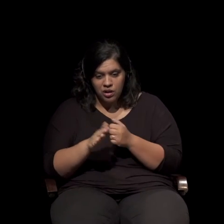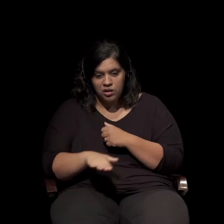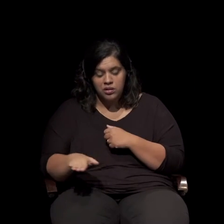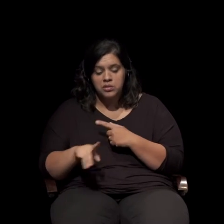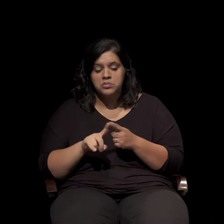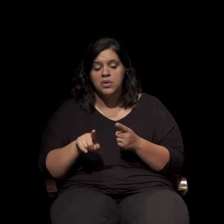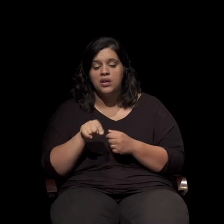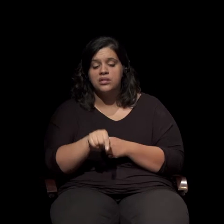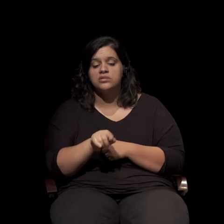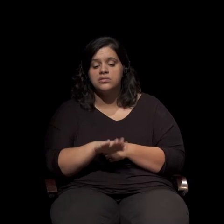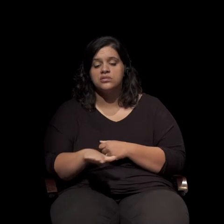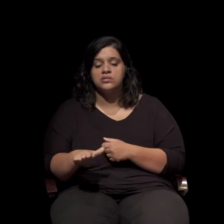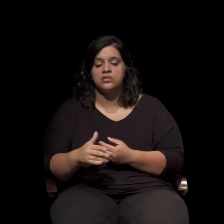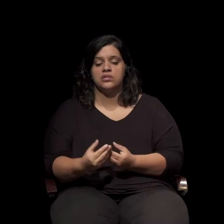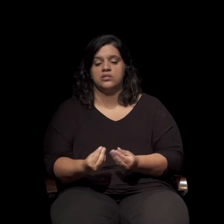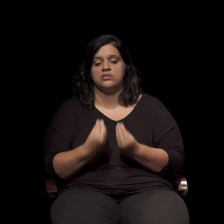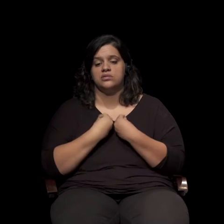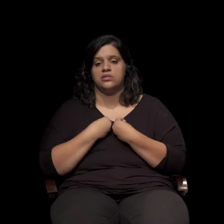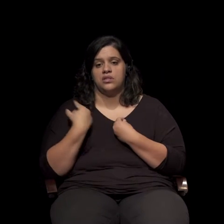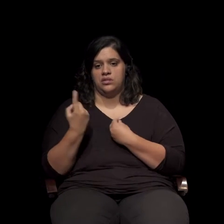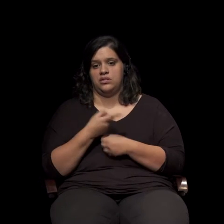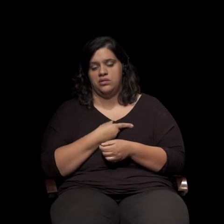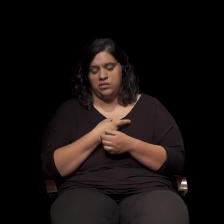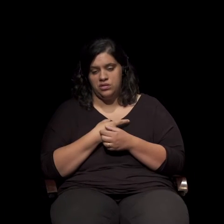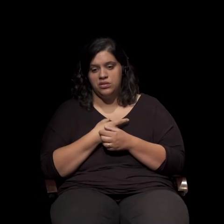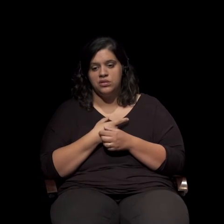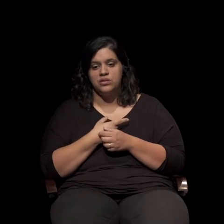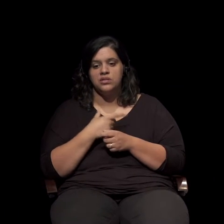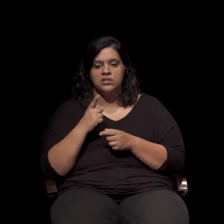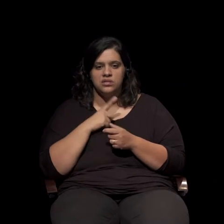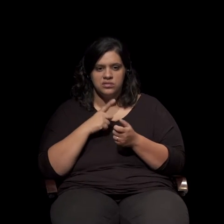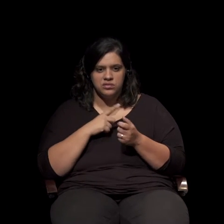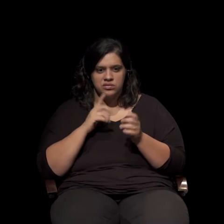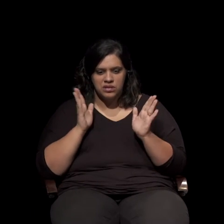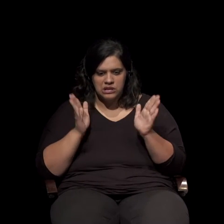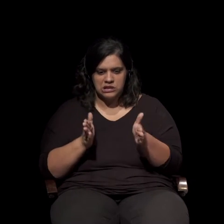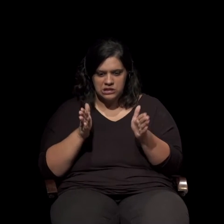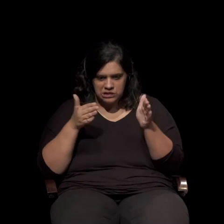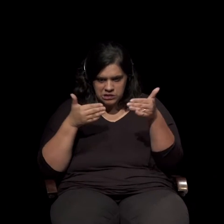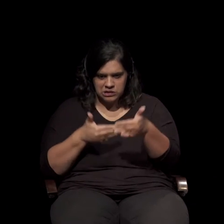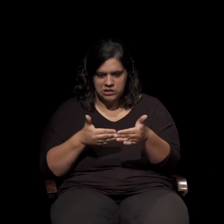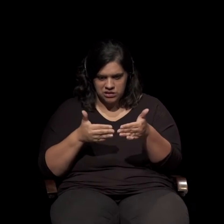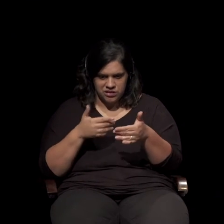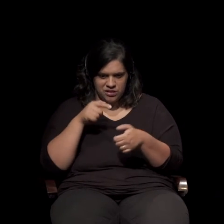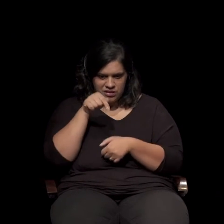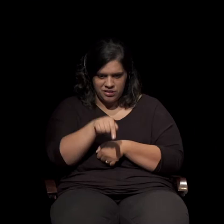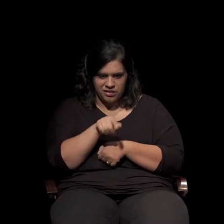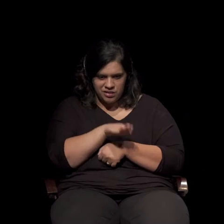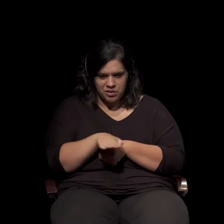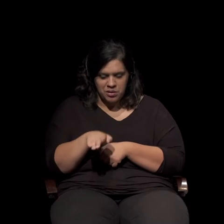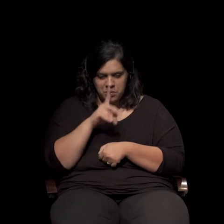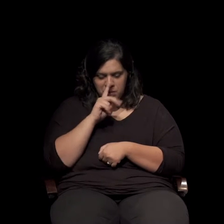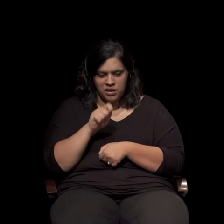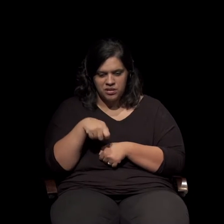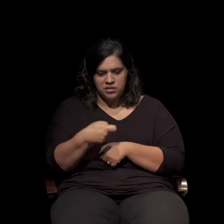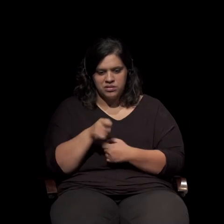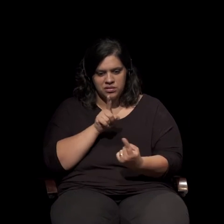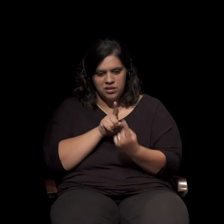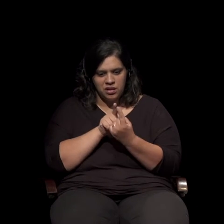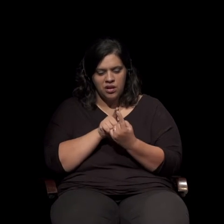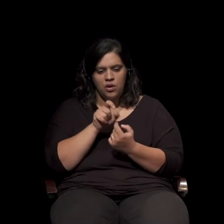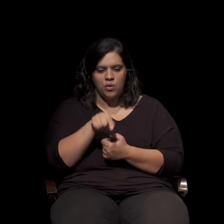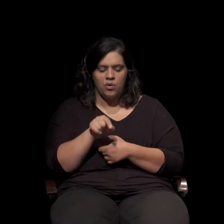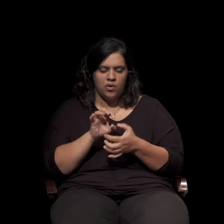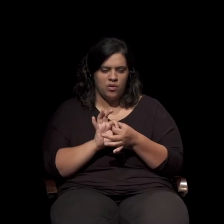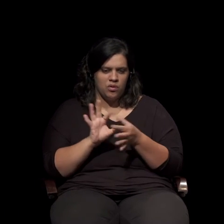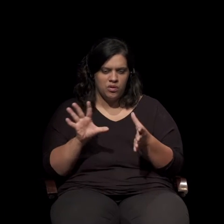them. Instead of compartmentalizing the child as either client or a free agent, instead of thinking